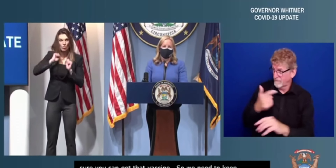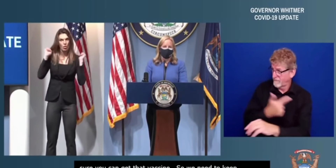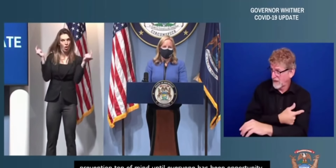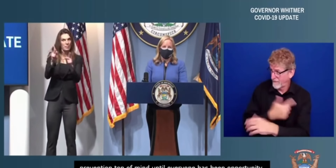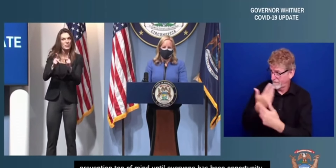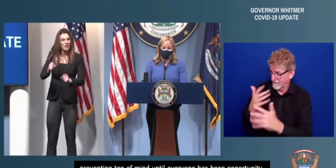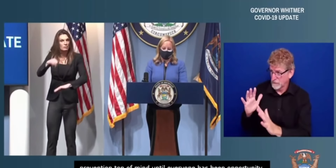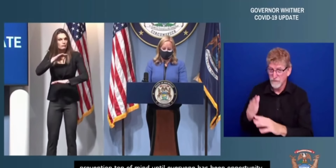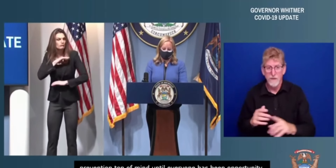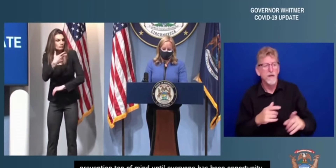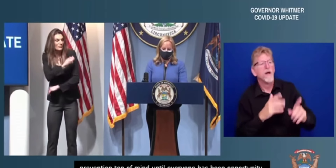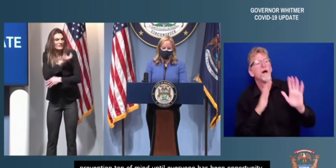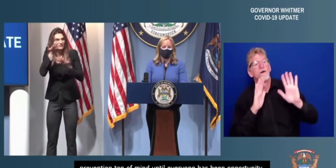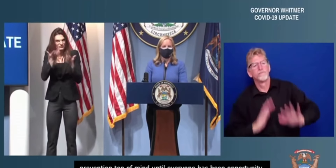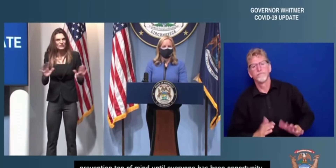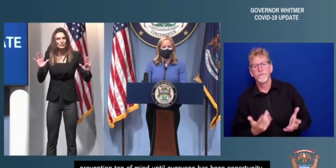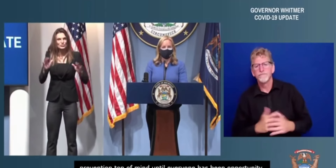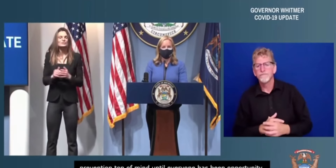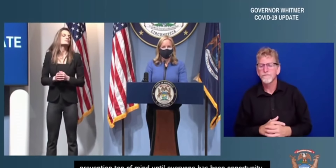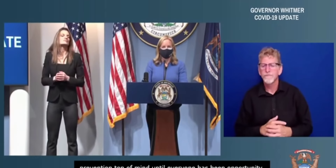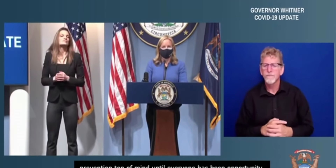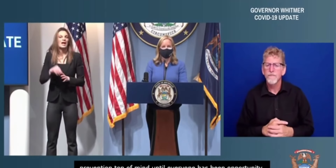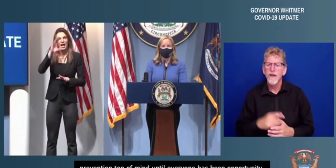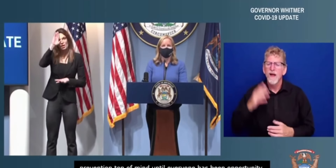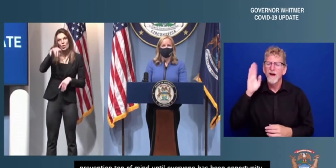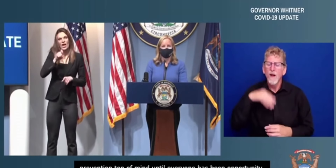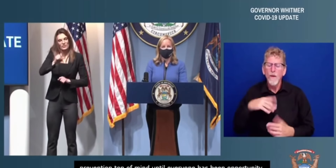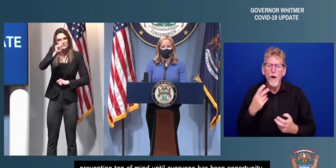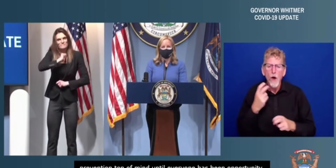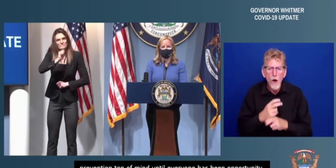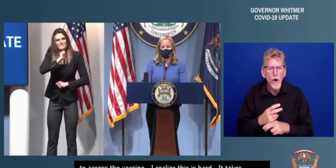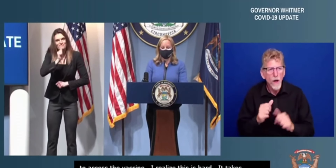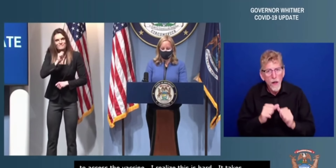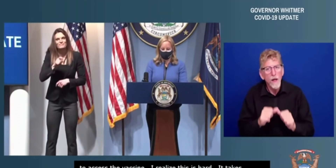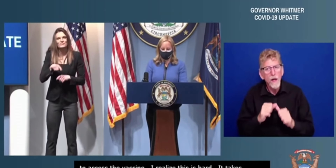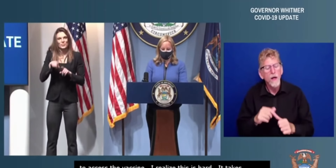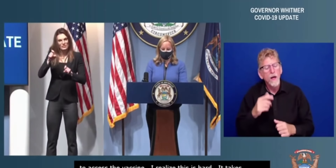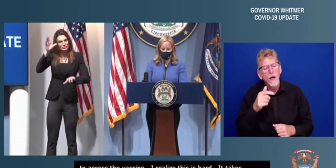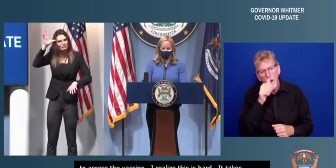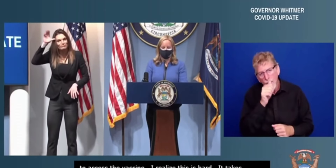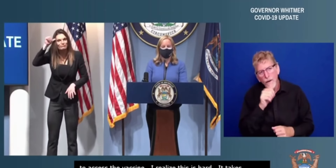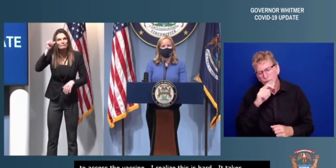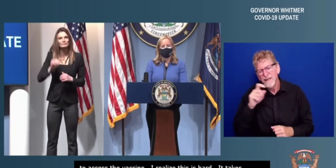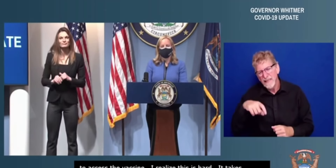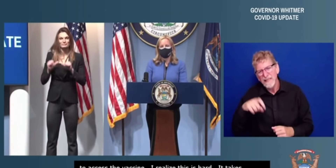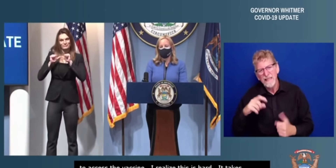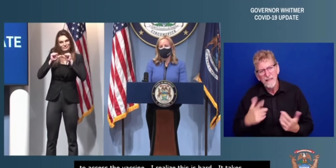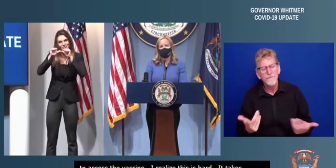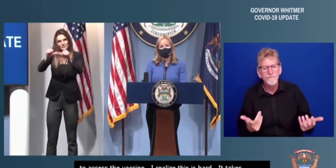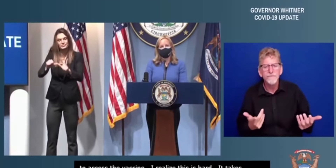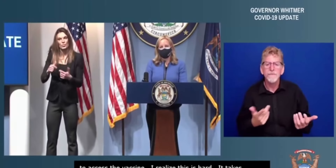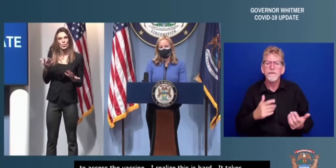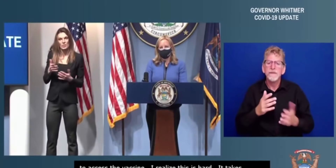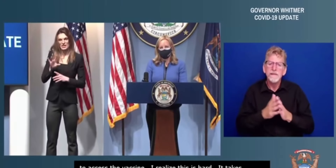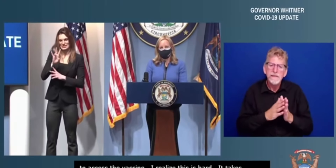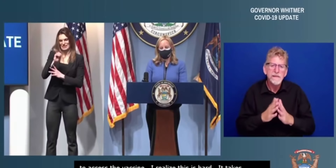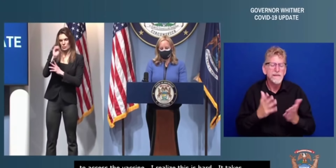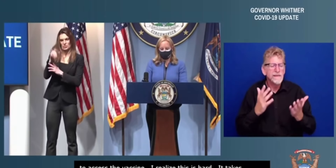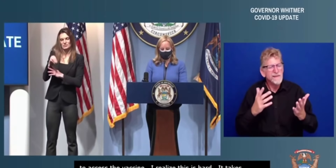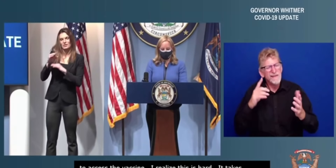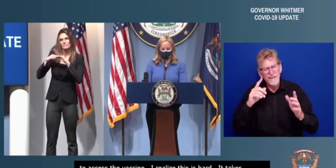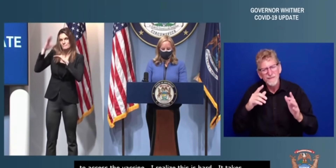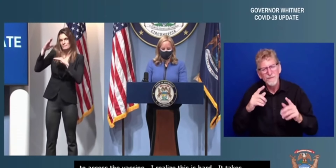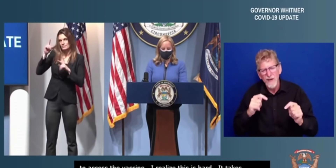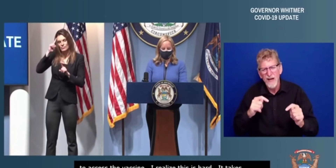I realize this is hard. It takes endurance, it takes patience and vigilance to reach that 70+%